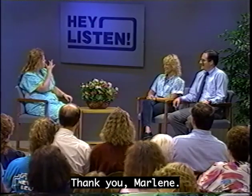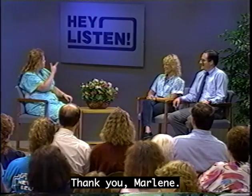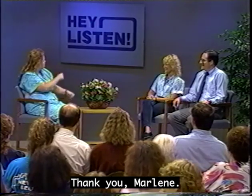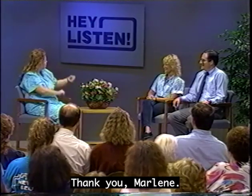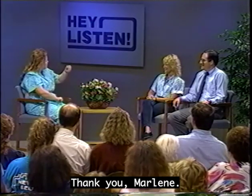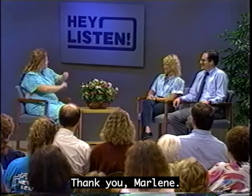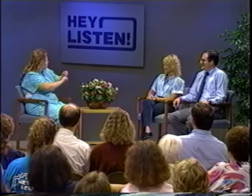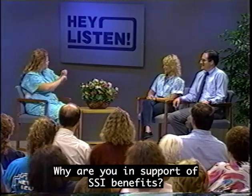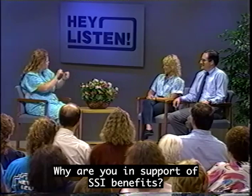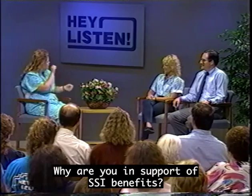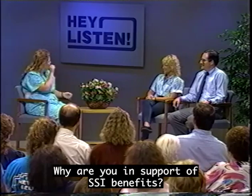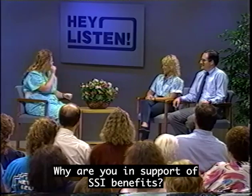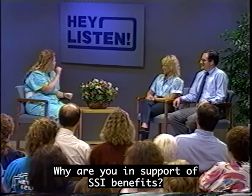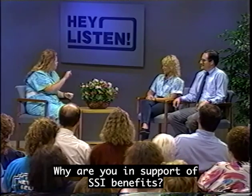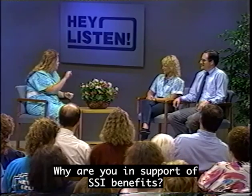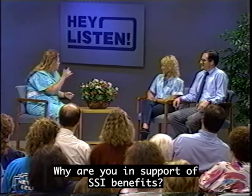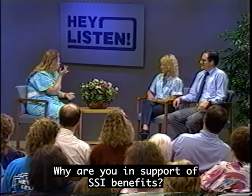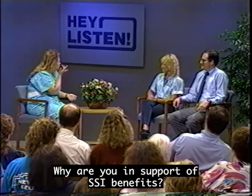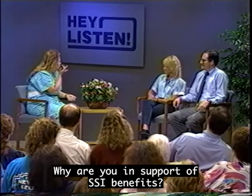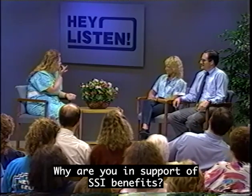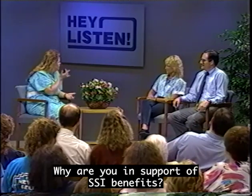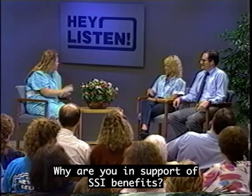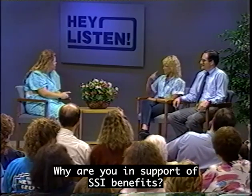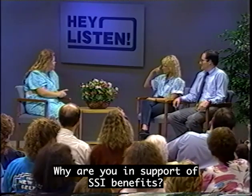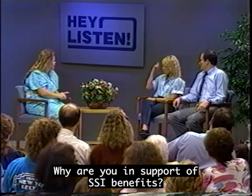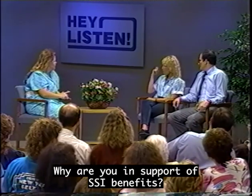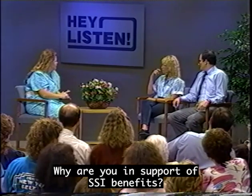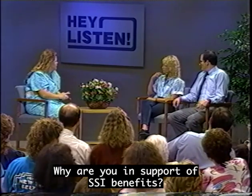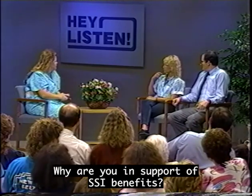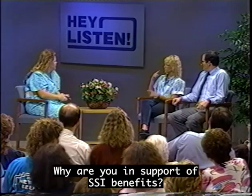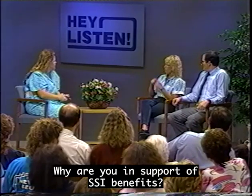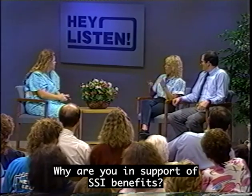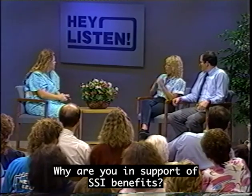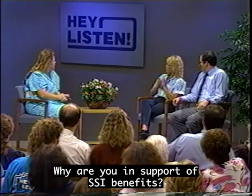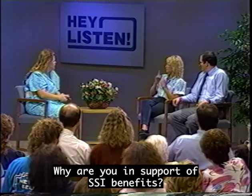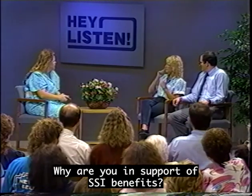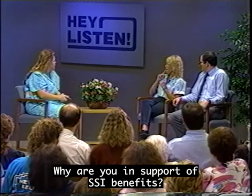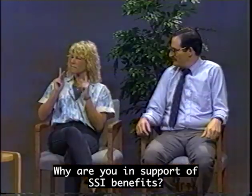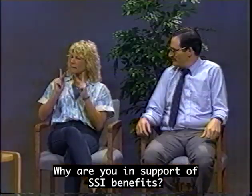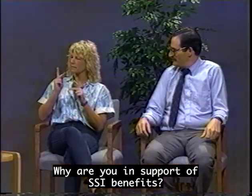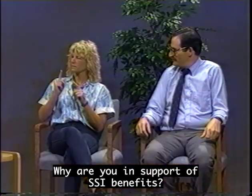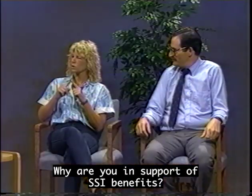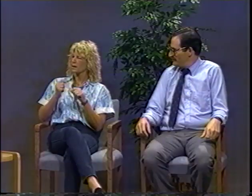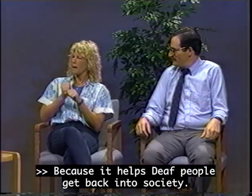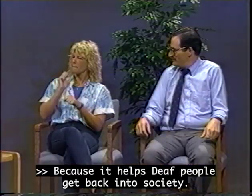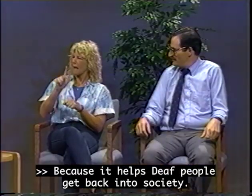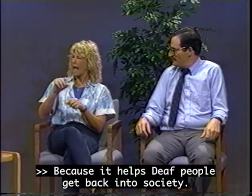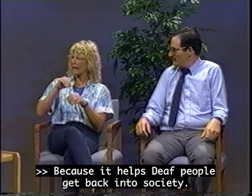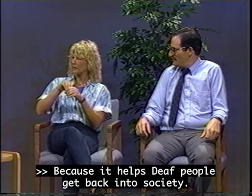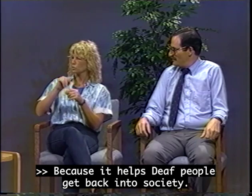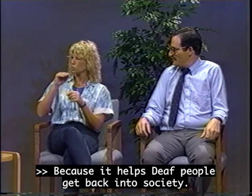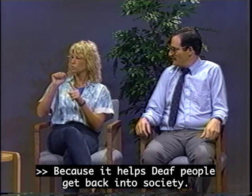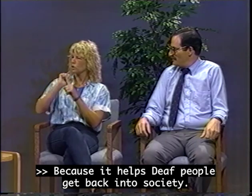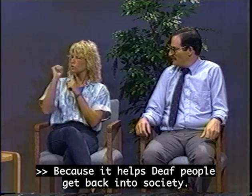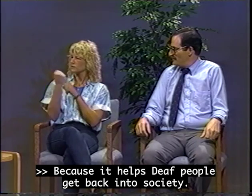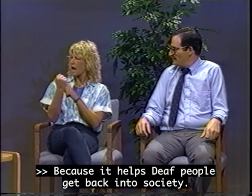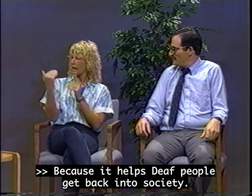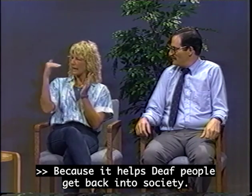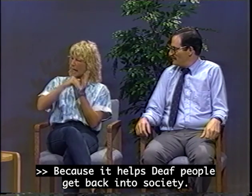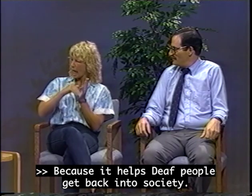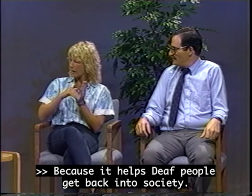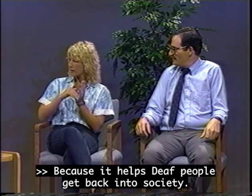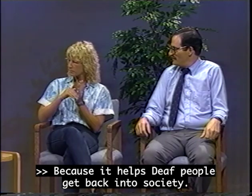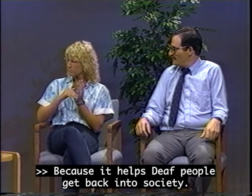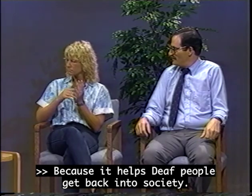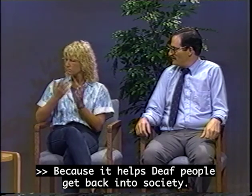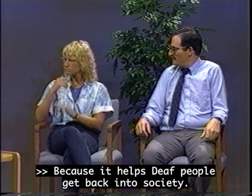Thank you, Marlene. Why are you in support of SSI benefits? Because it helps deaf people